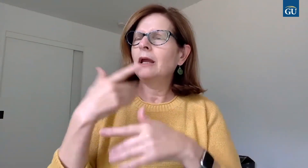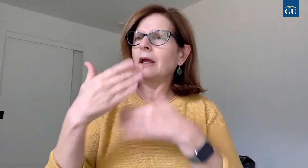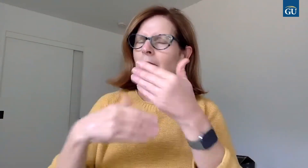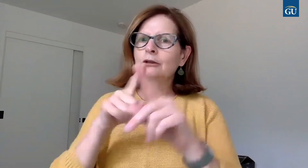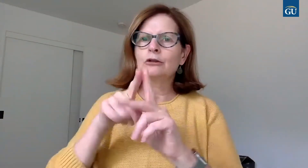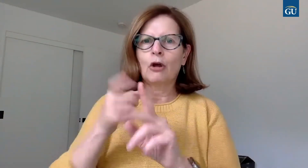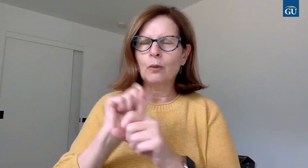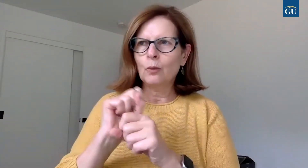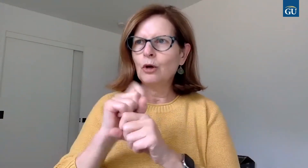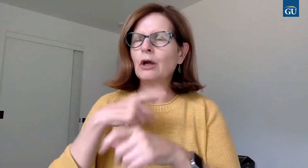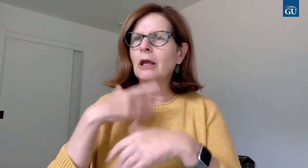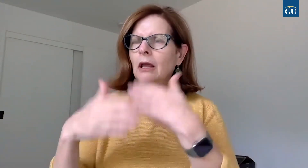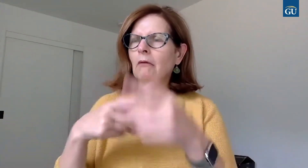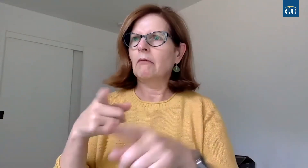original